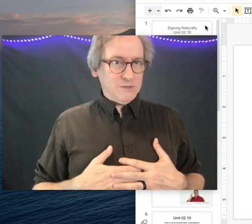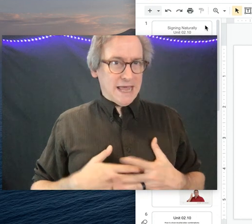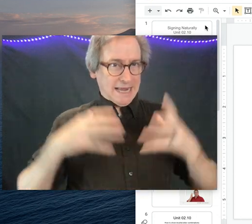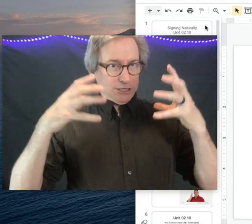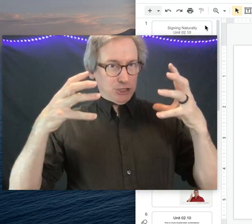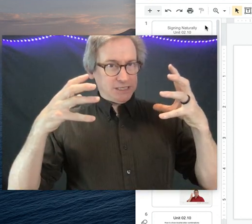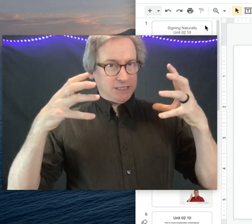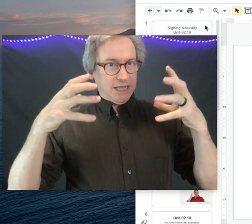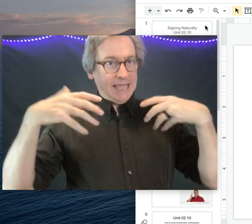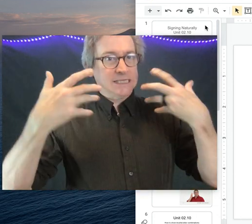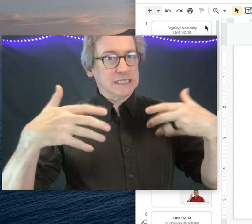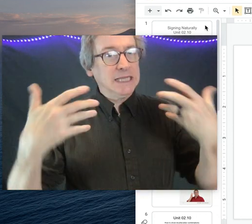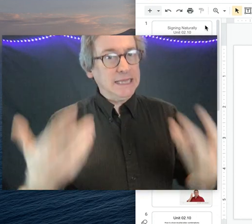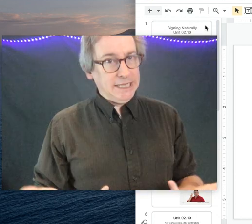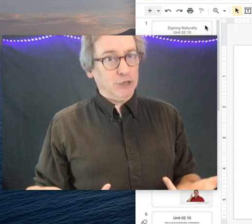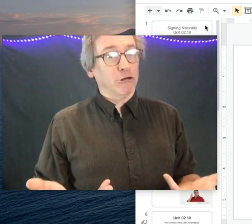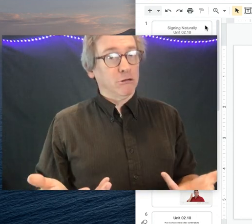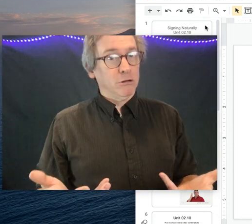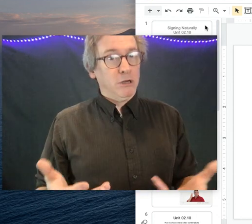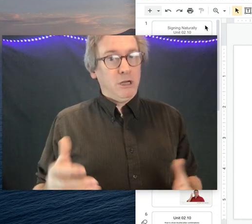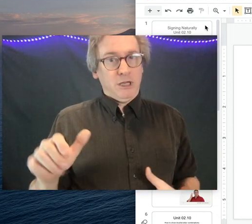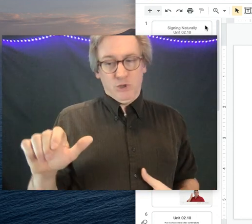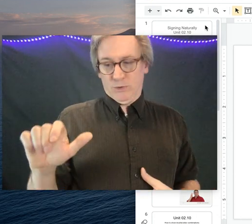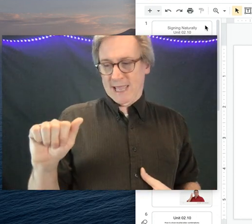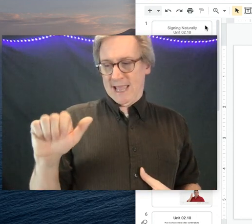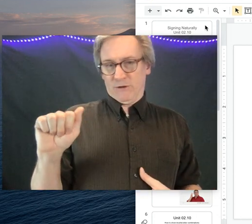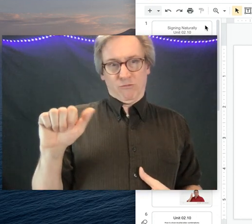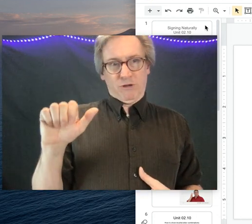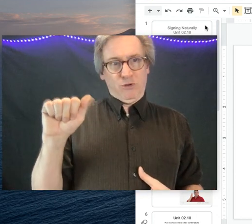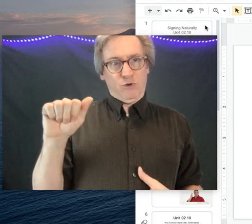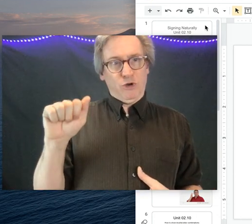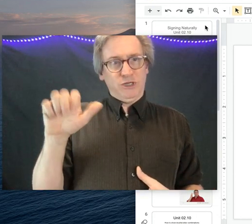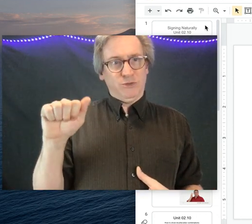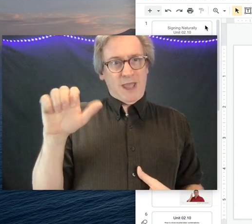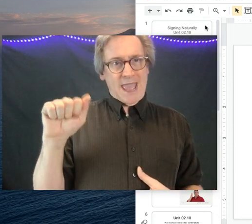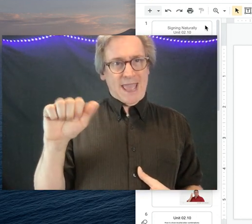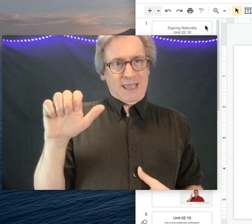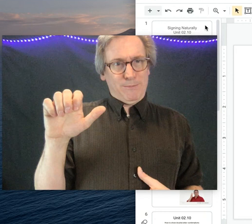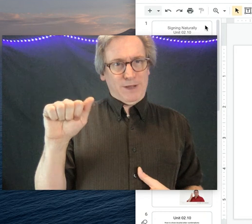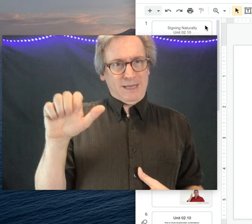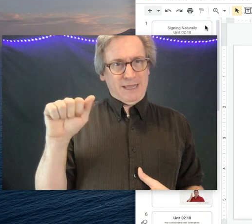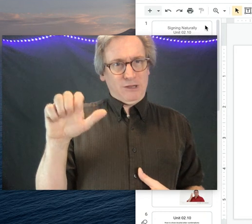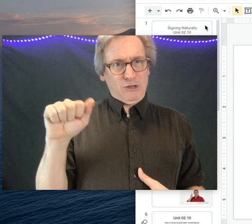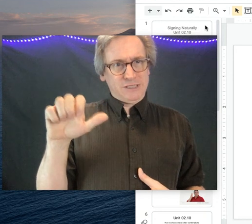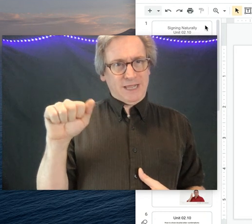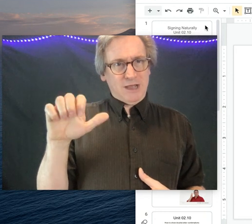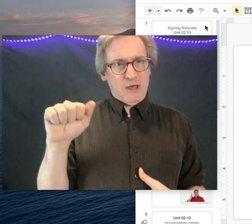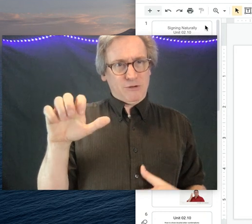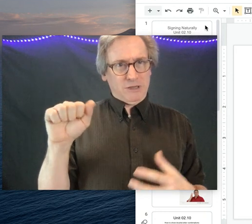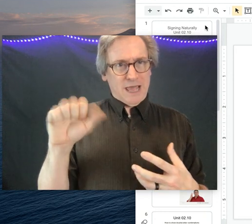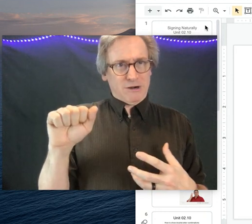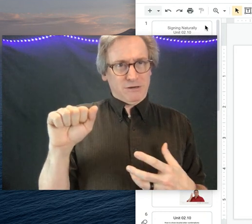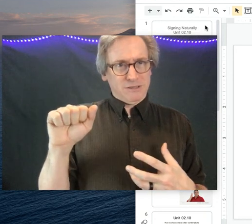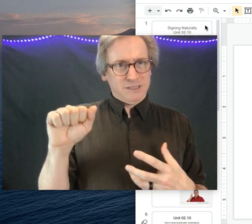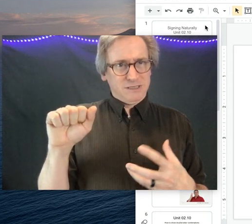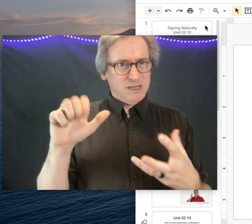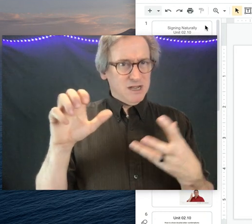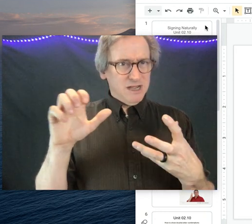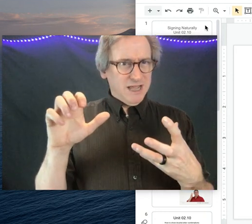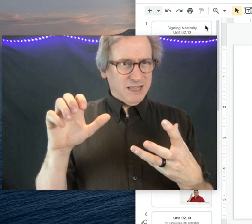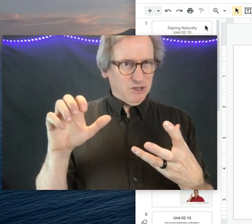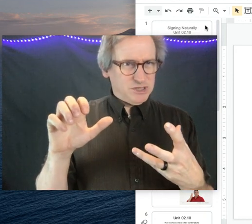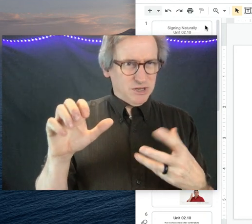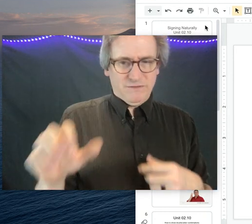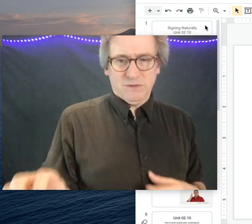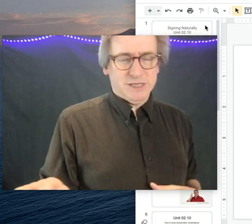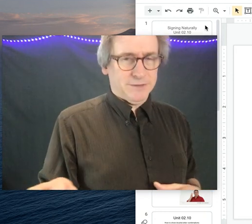we do that. It's clear. You could do A, but it looks like other letters.